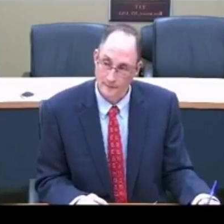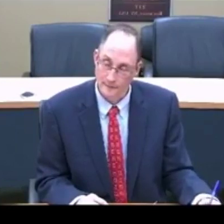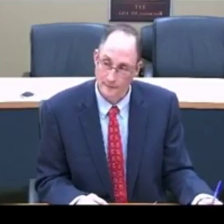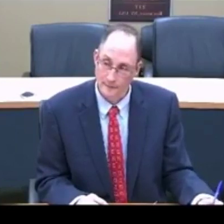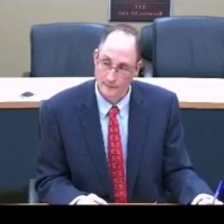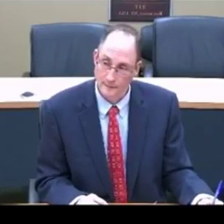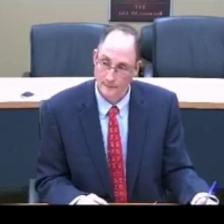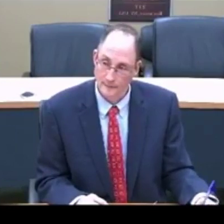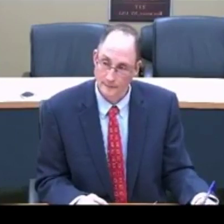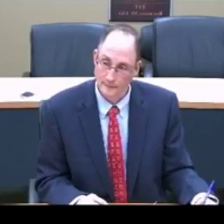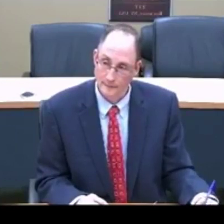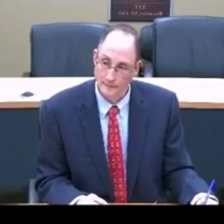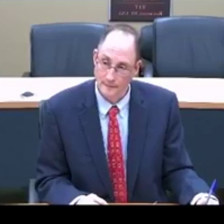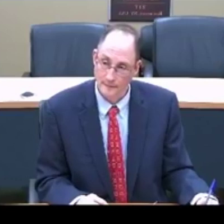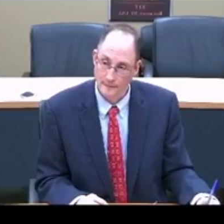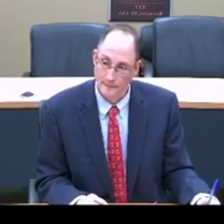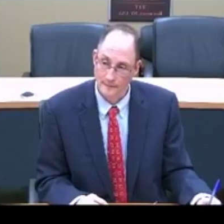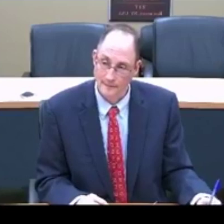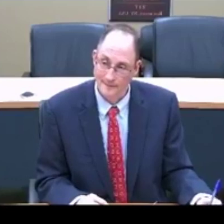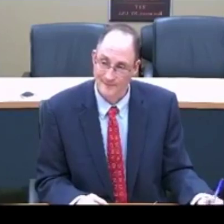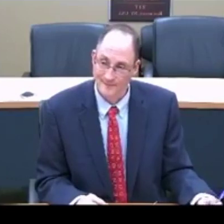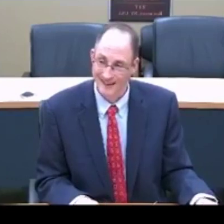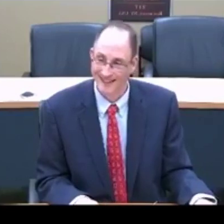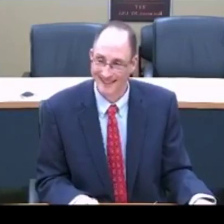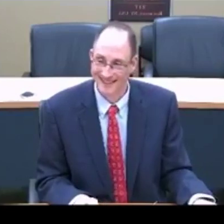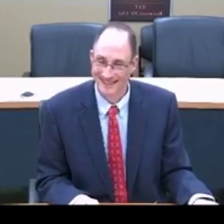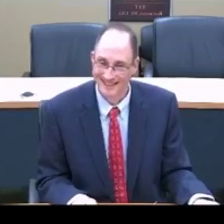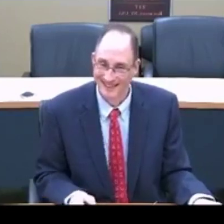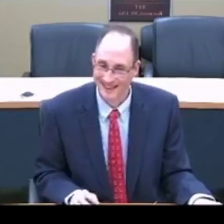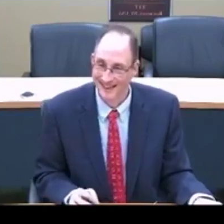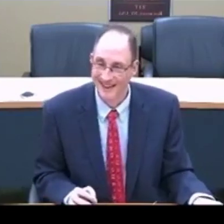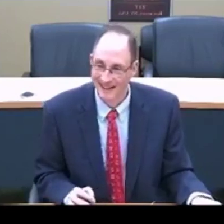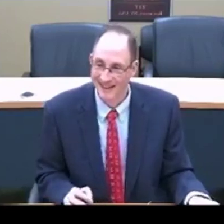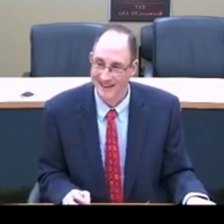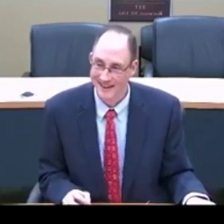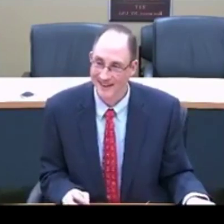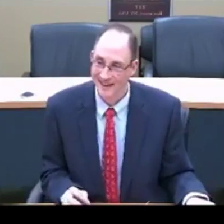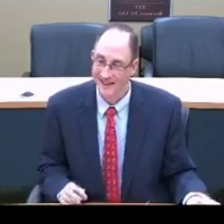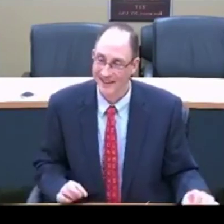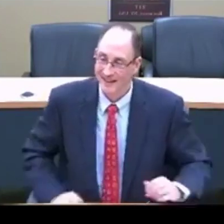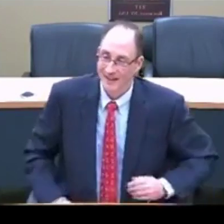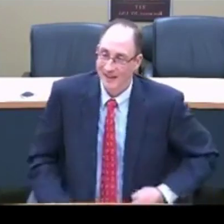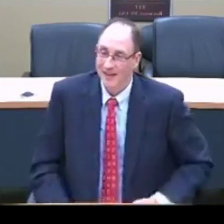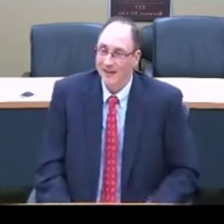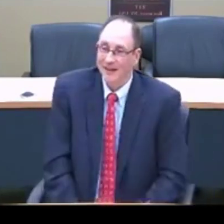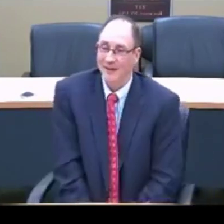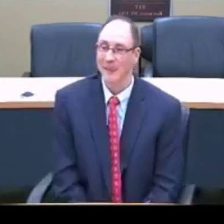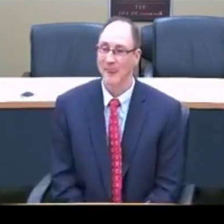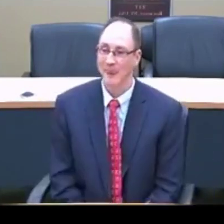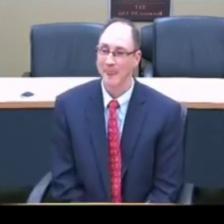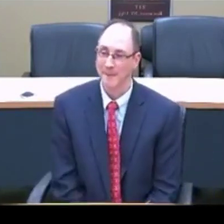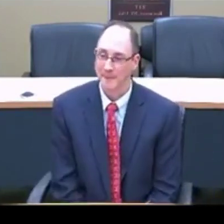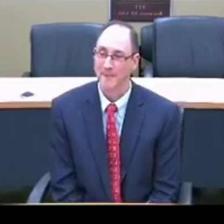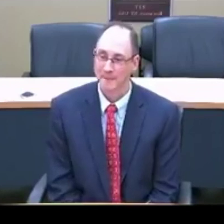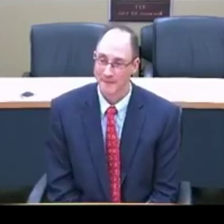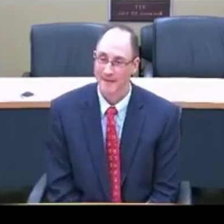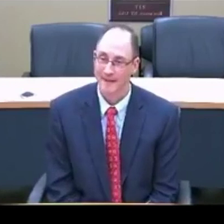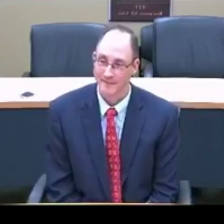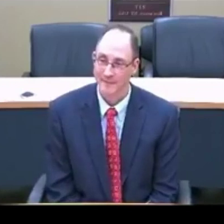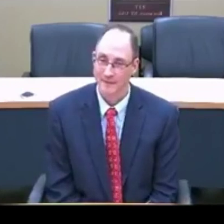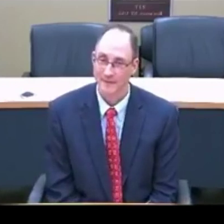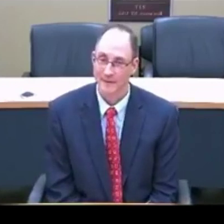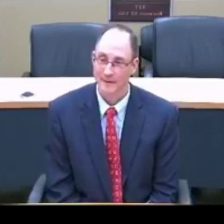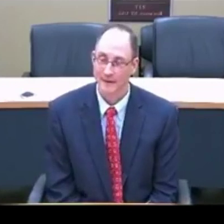knew you weren't listening to me. So, um, he now turns his hearing aids off sometimes when I'm in the room, but that's a whole nother story. But